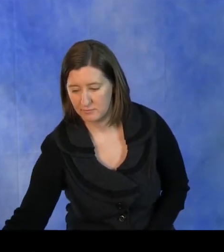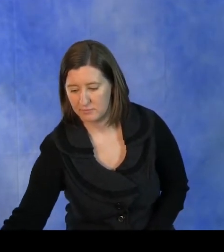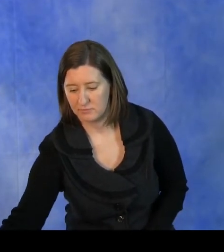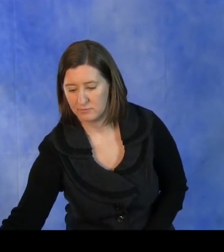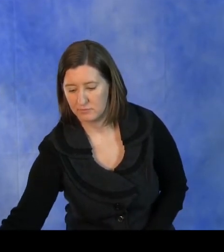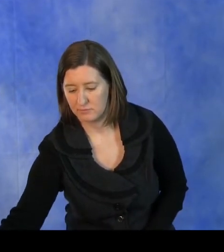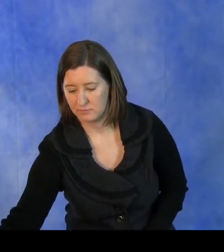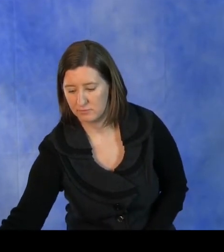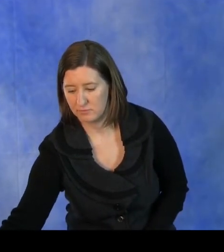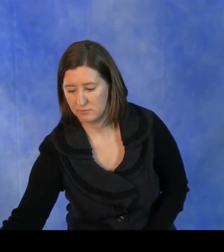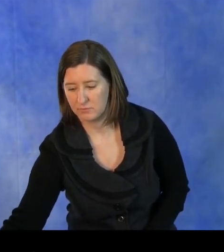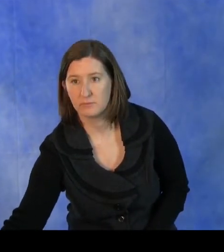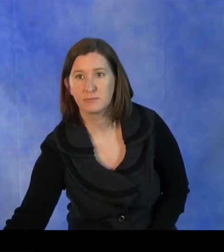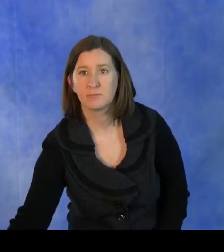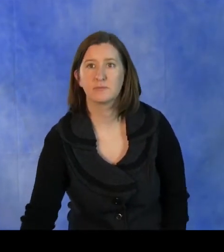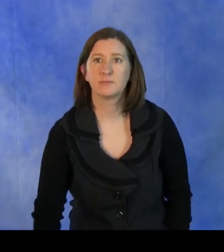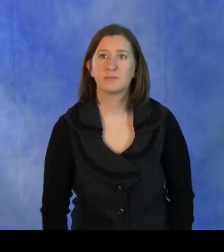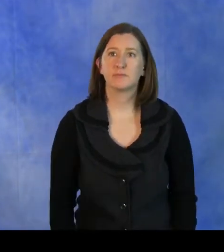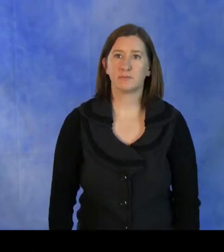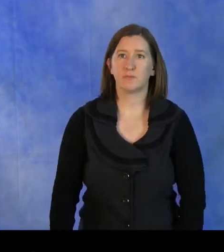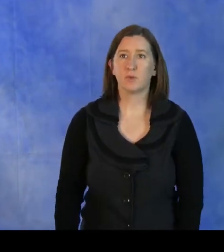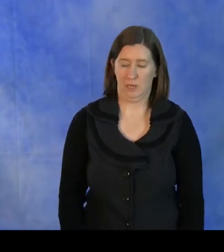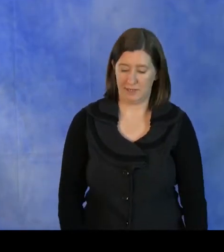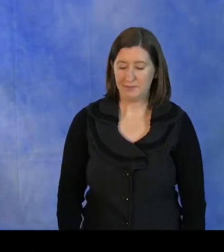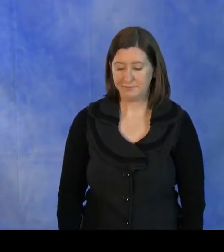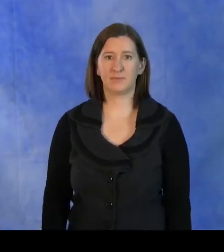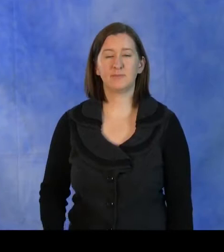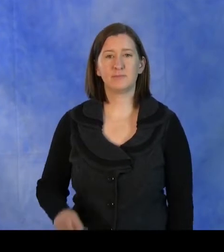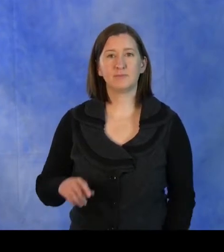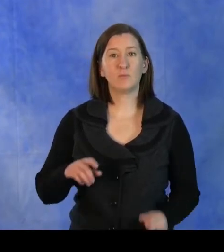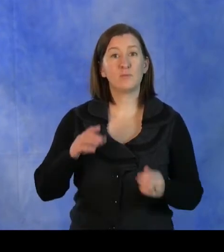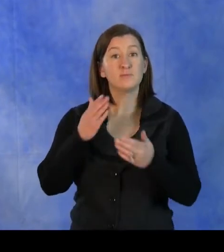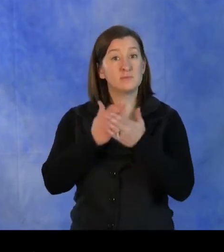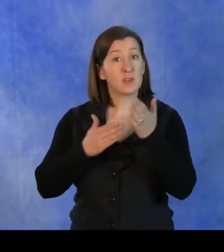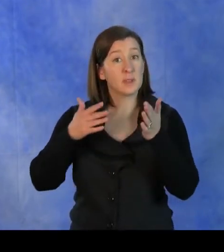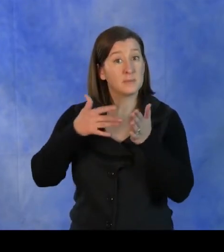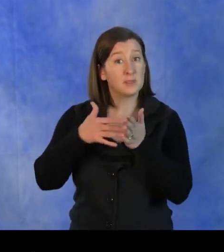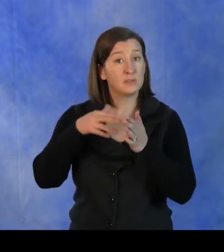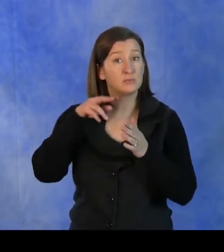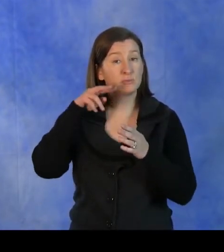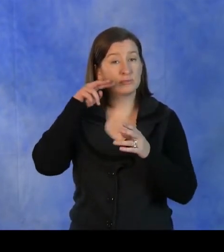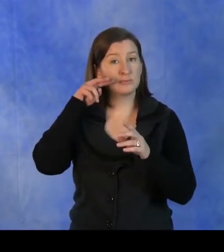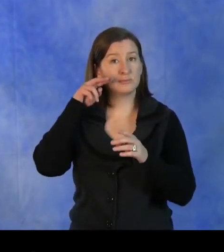they didn't have those language skills, the EF was impacted.